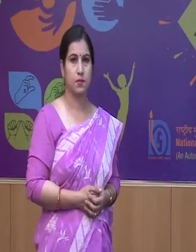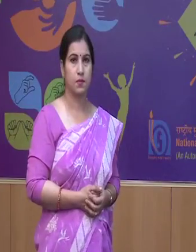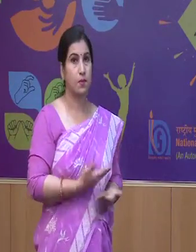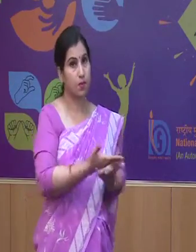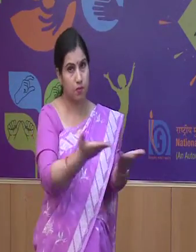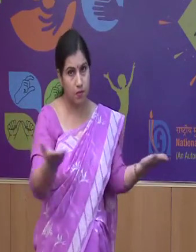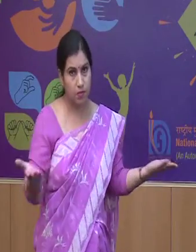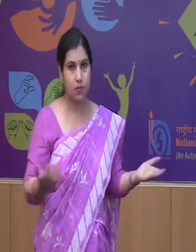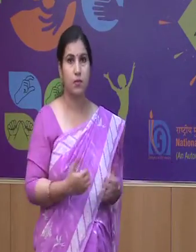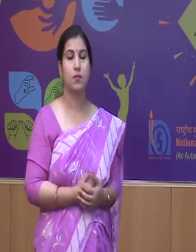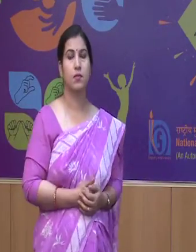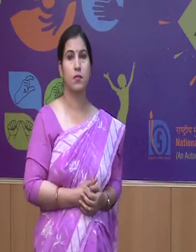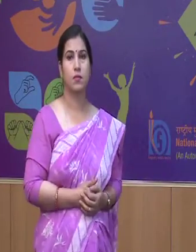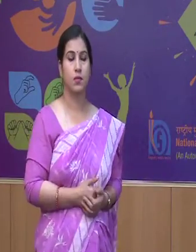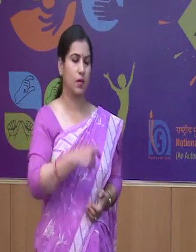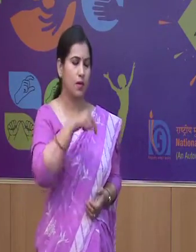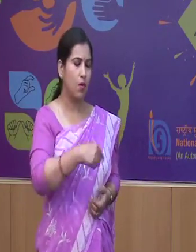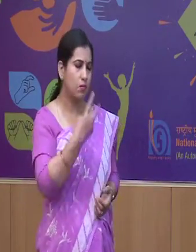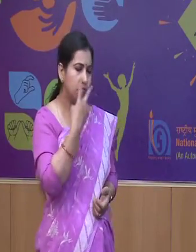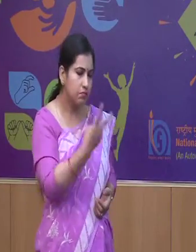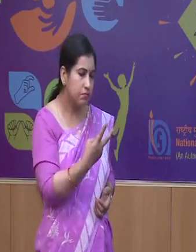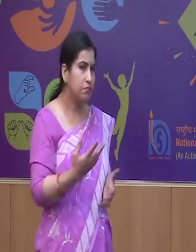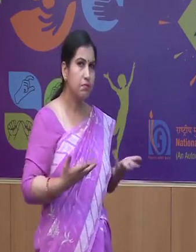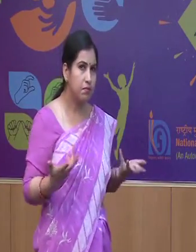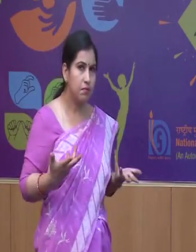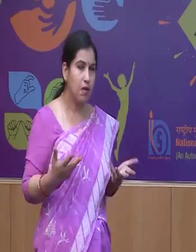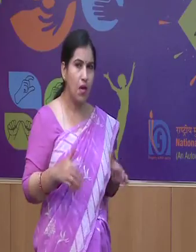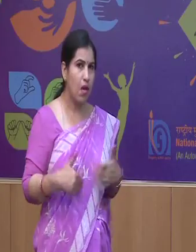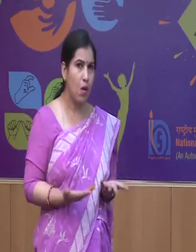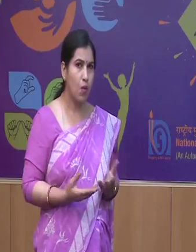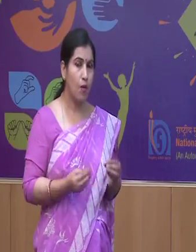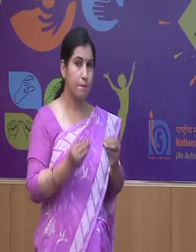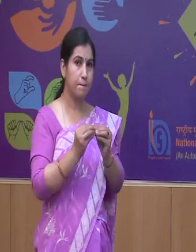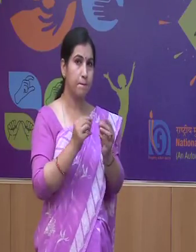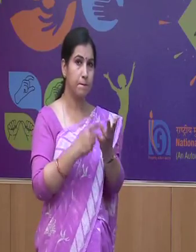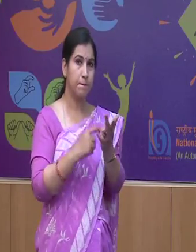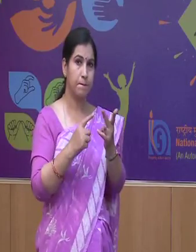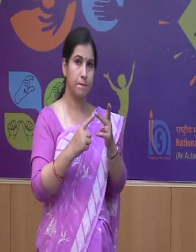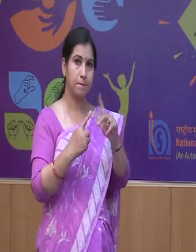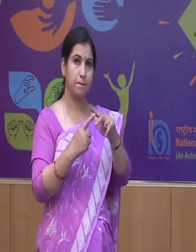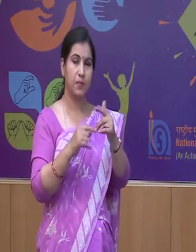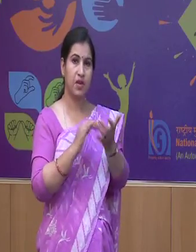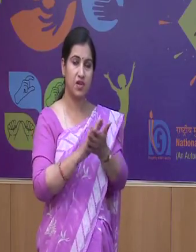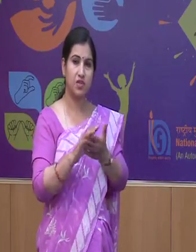Learners, let us now study that how the British economic policies